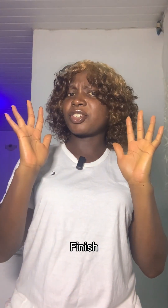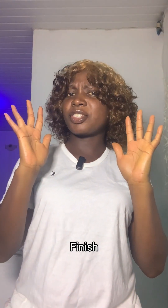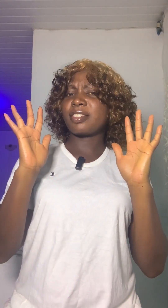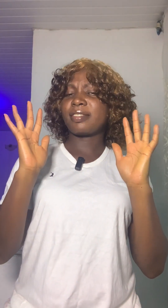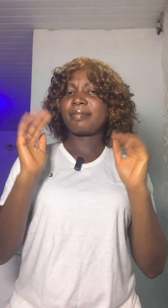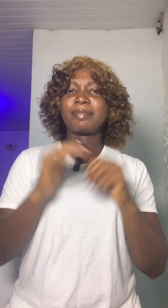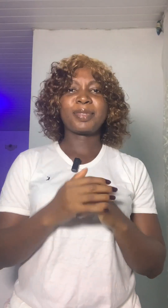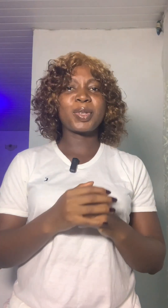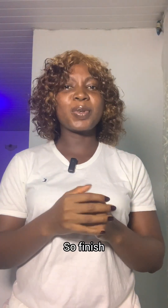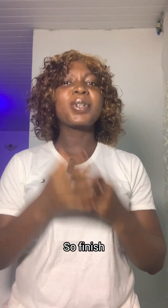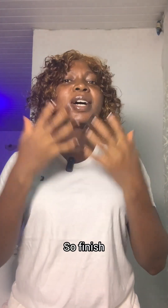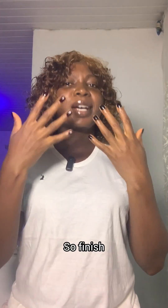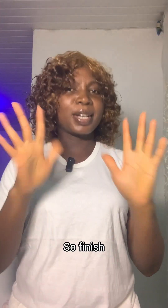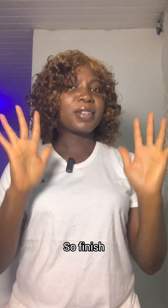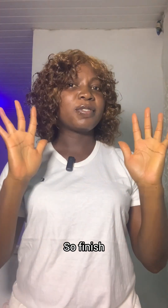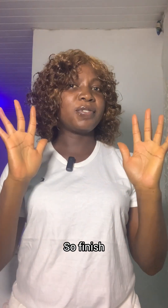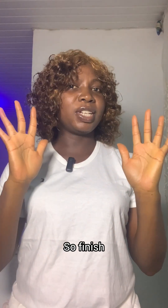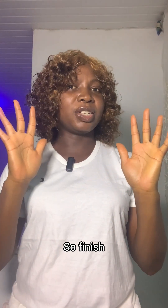Finish. So, finish.